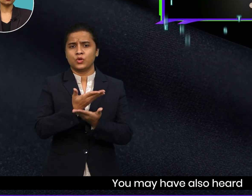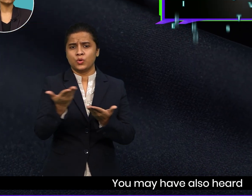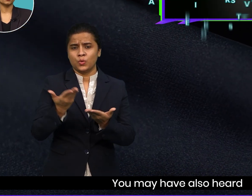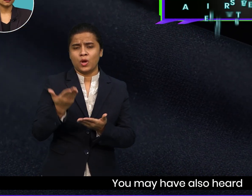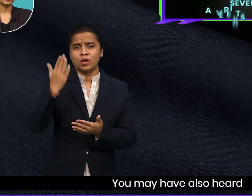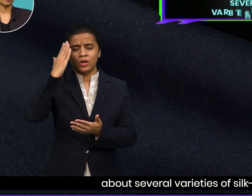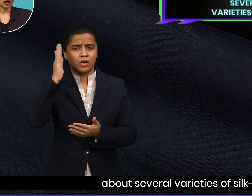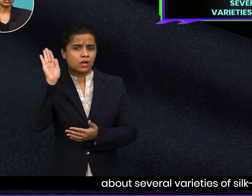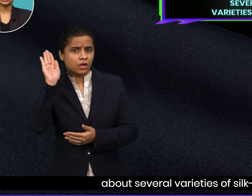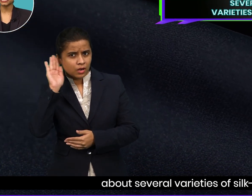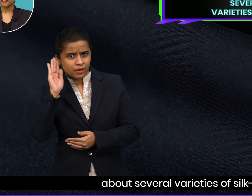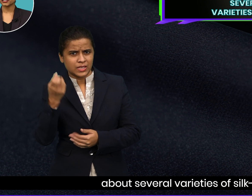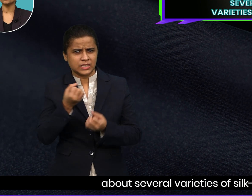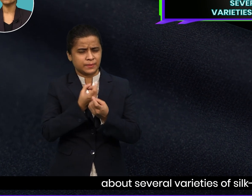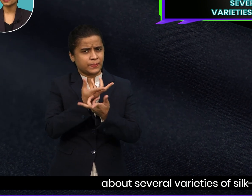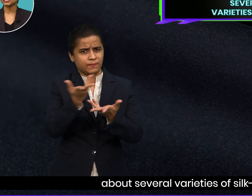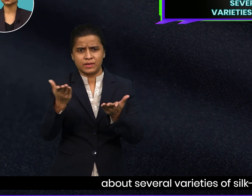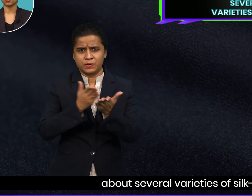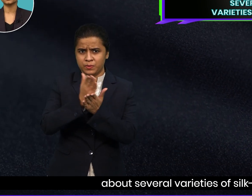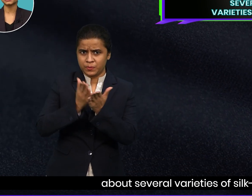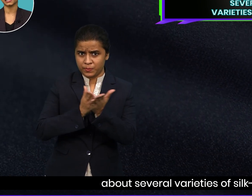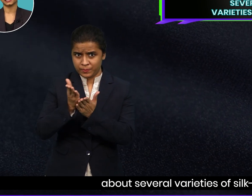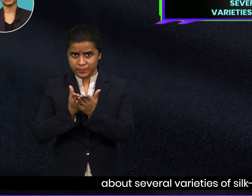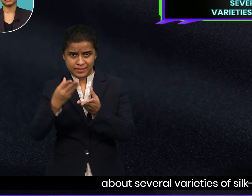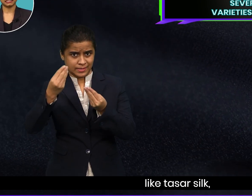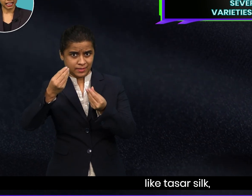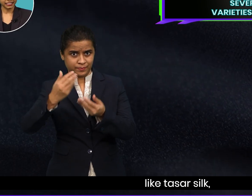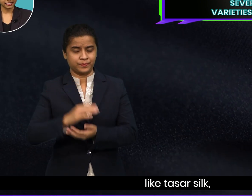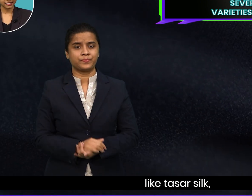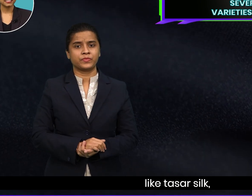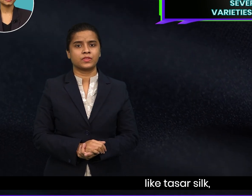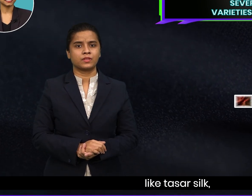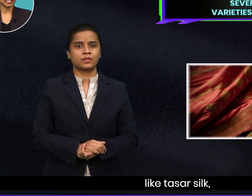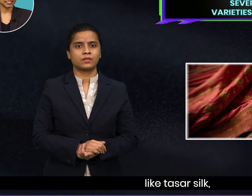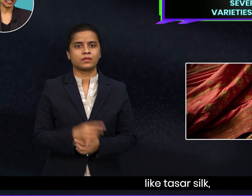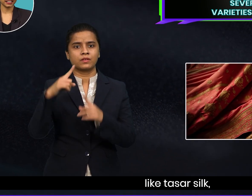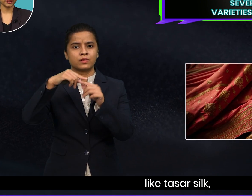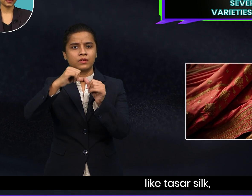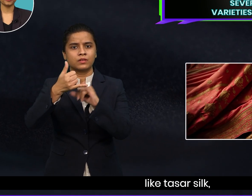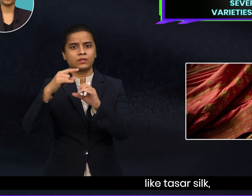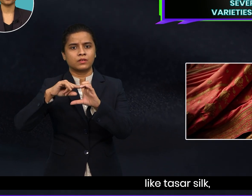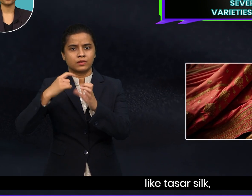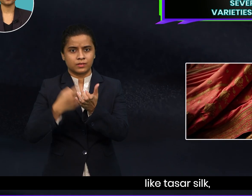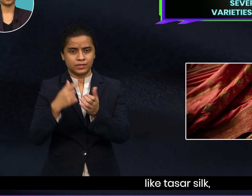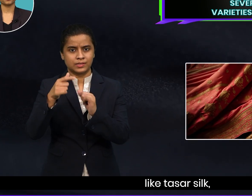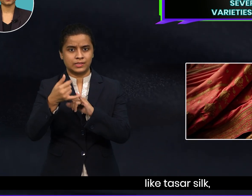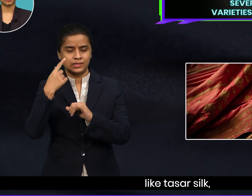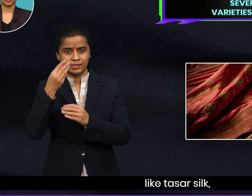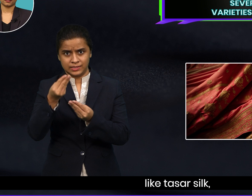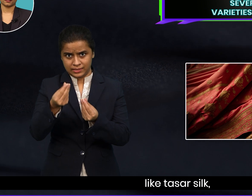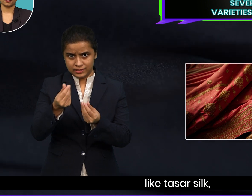have also heard about several varieties of silk like tussar silk,